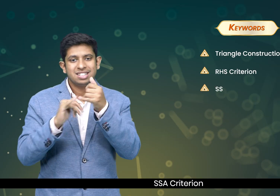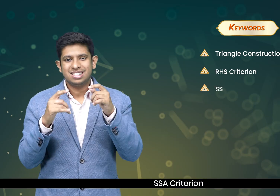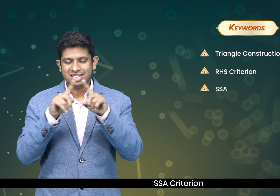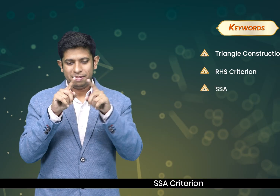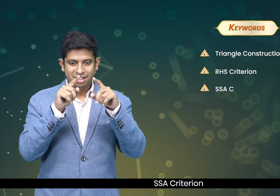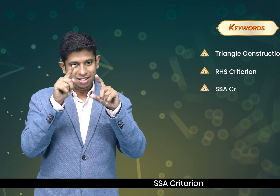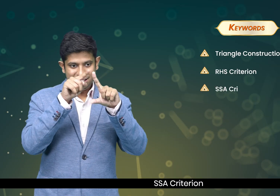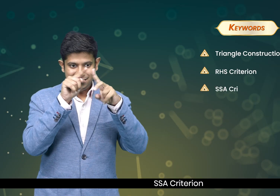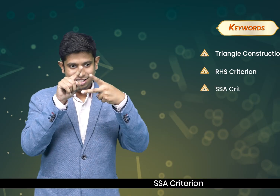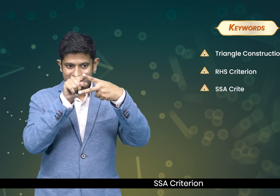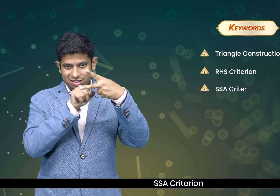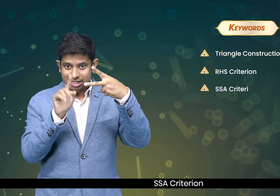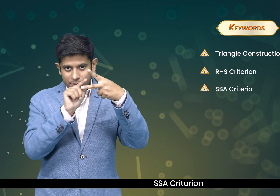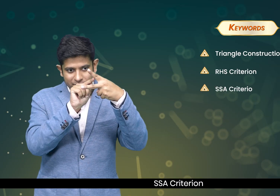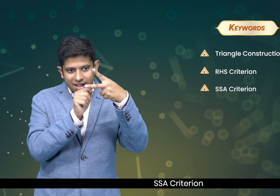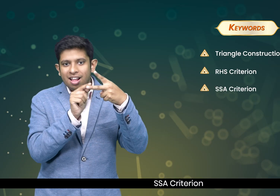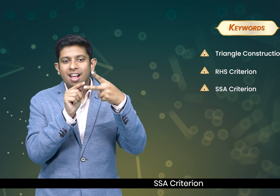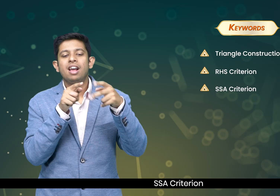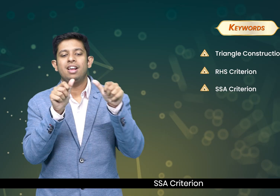side-side angle criterion,